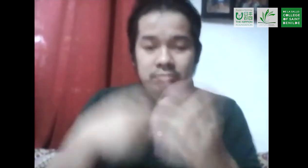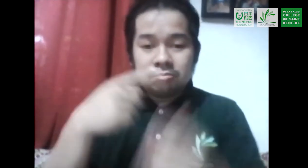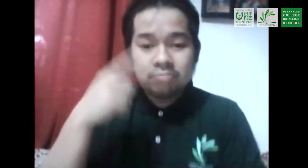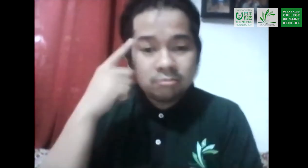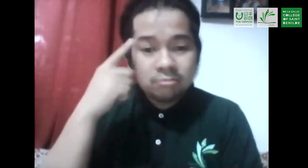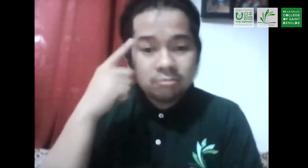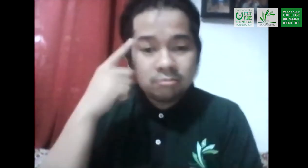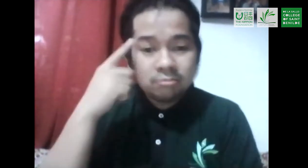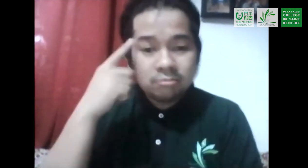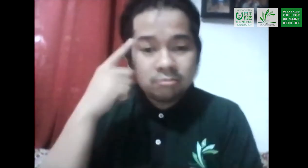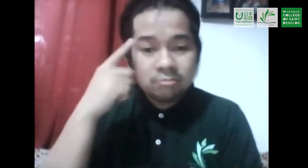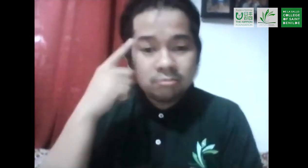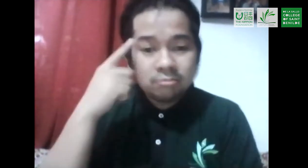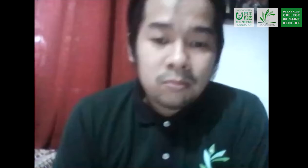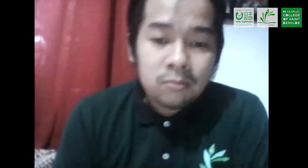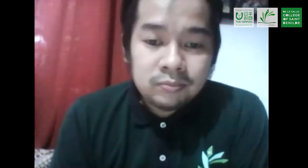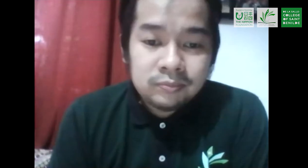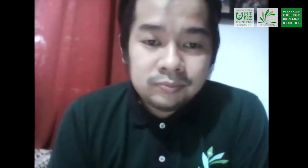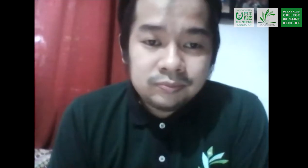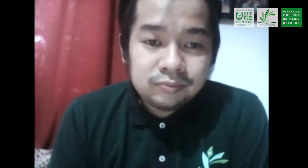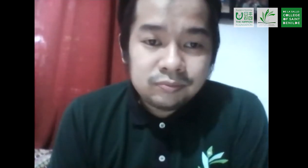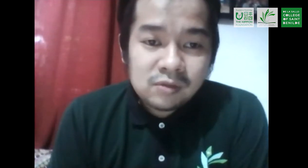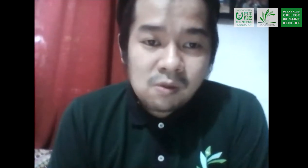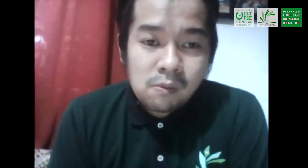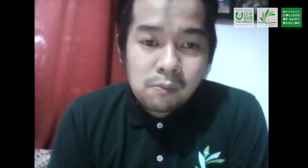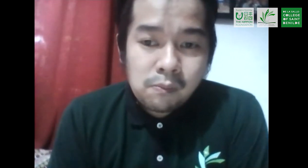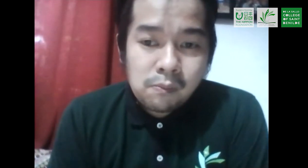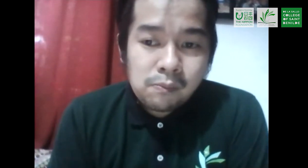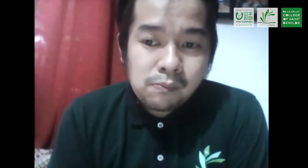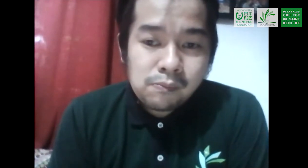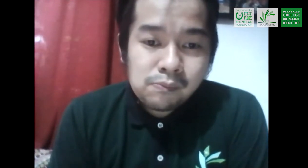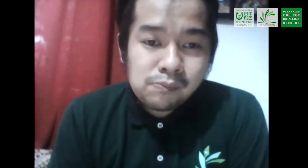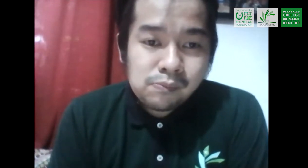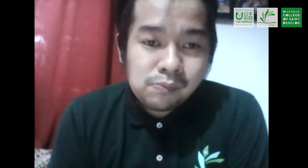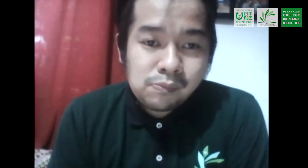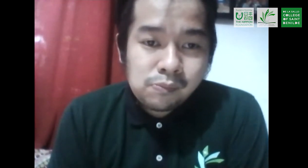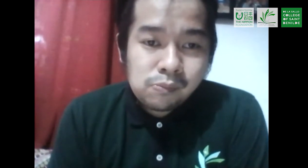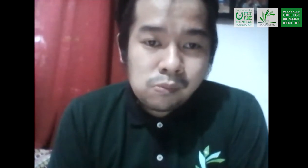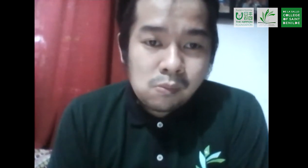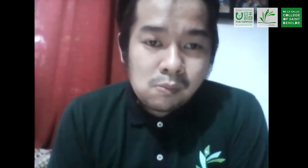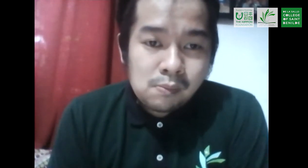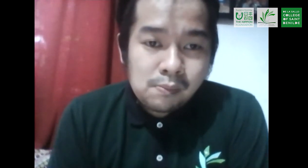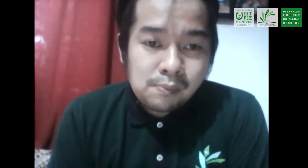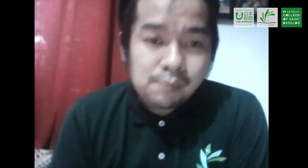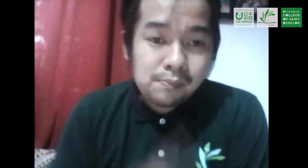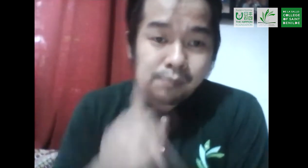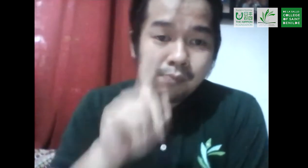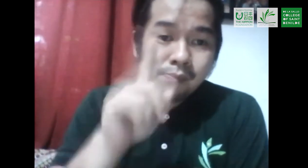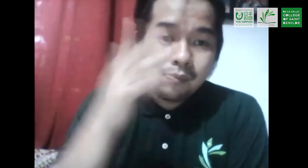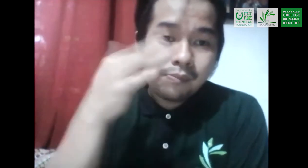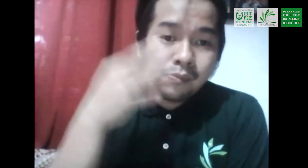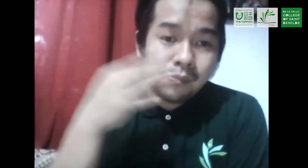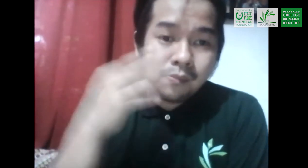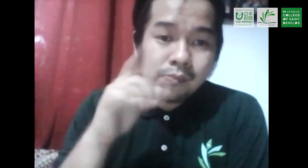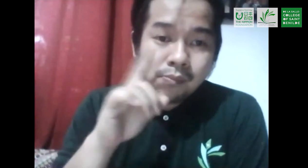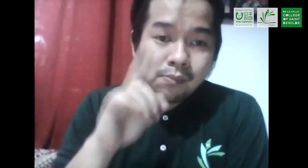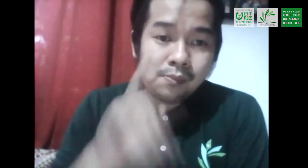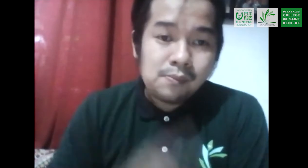discussed, saying that it was also right. Is that correct? Well, the best answer, hold on a second, let